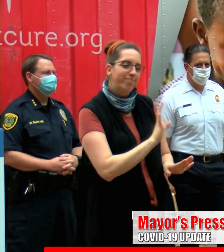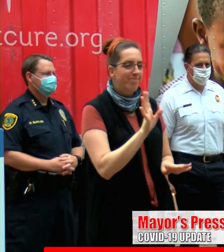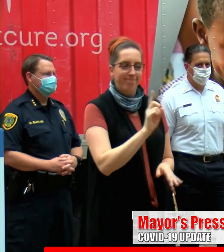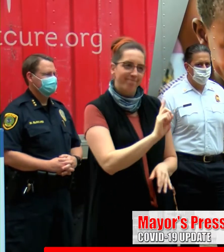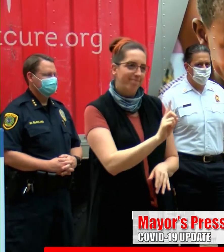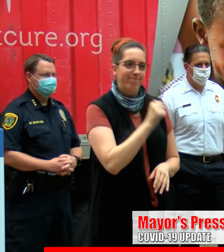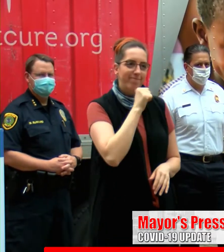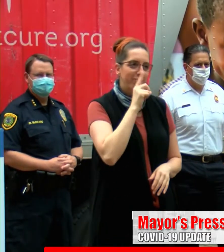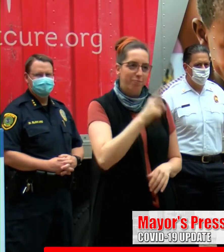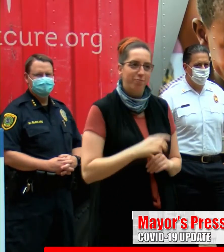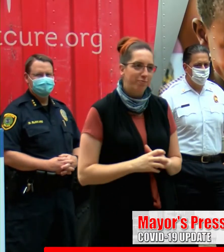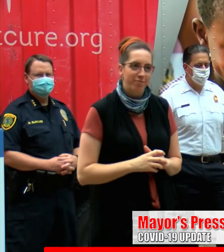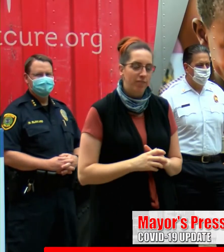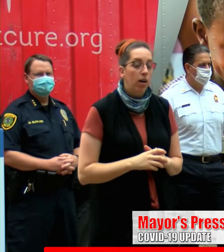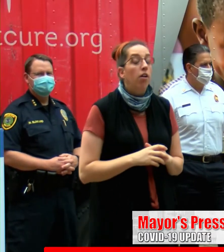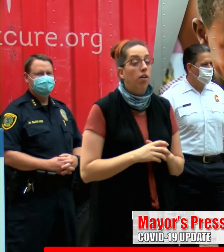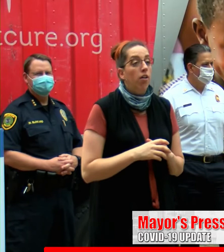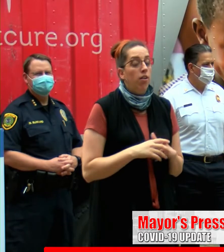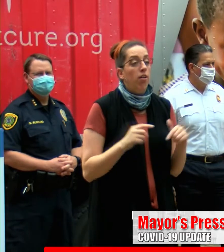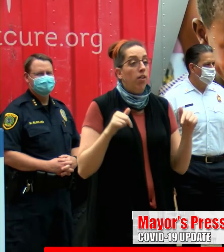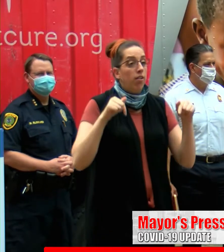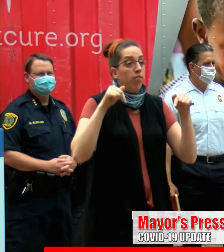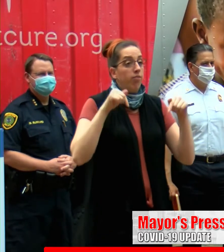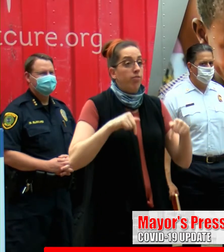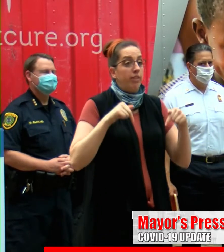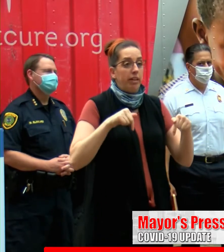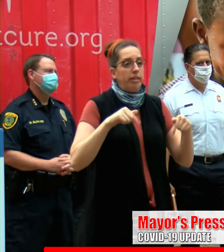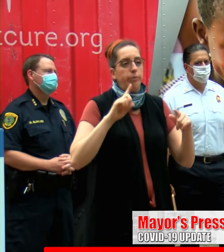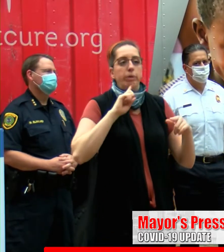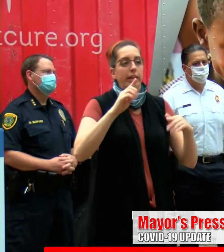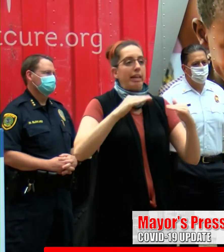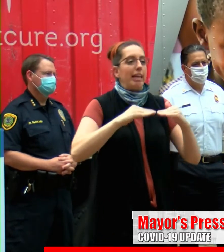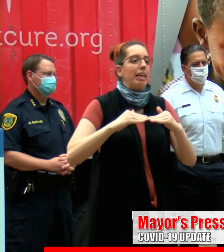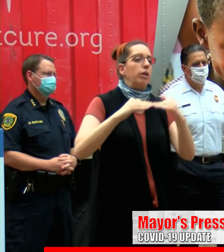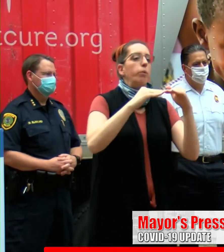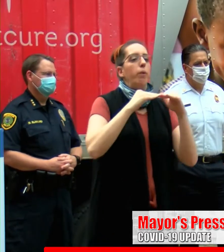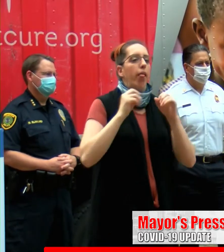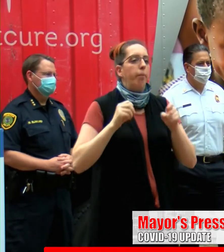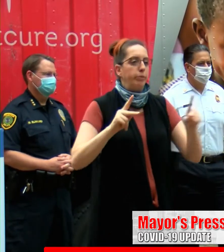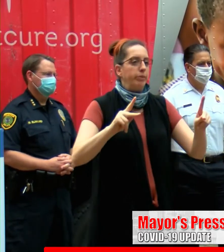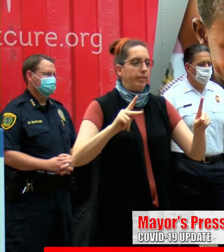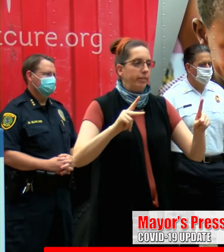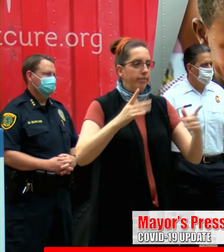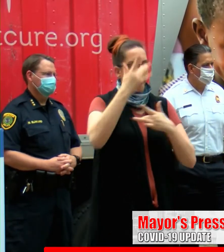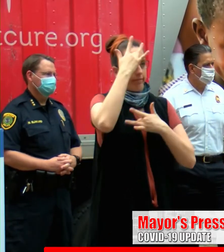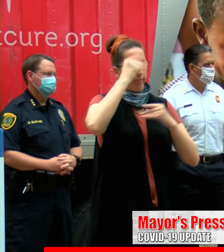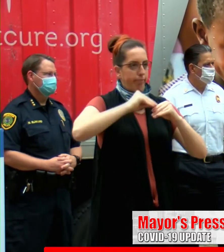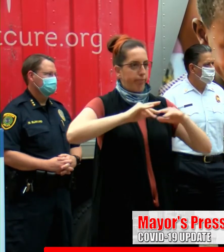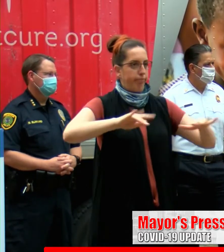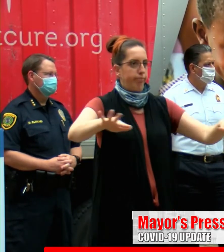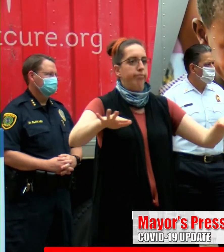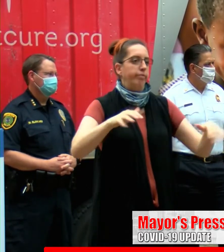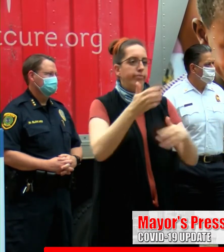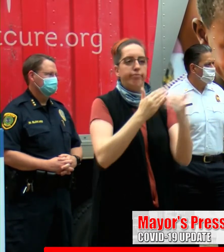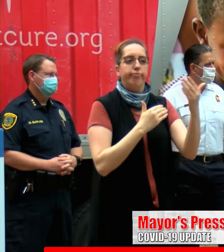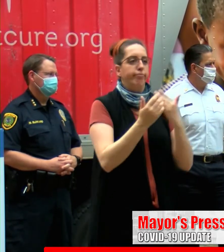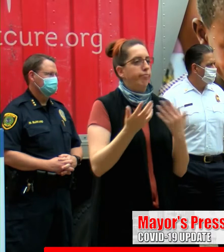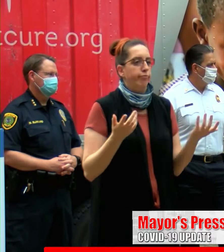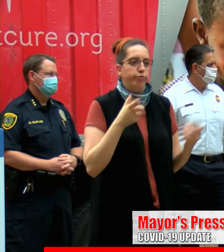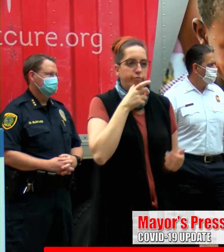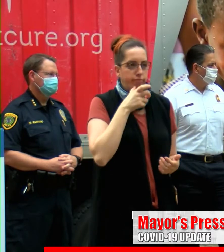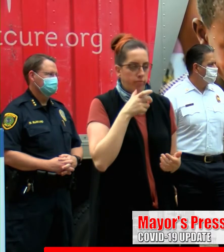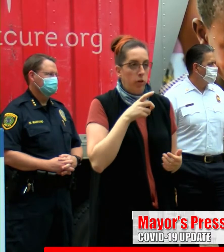Not the case. This is an equal opportunity virus. And